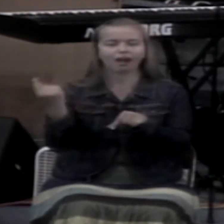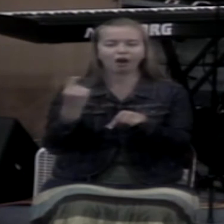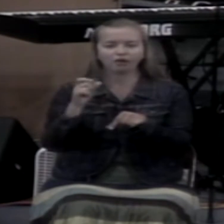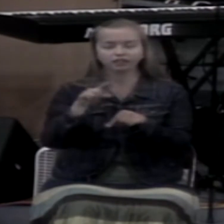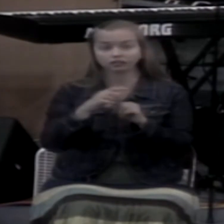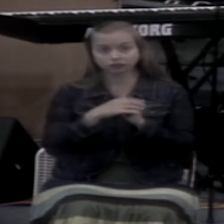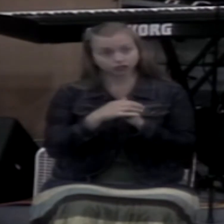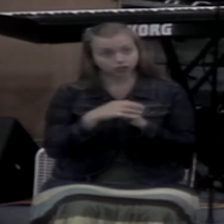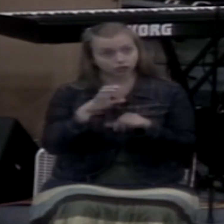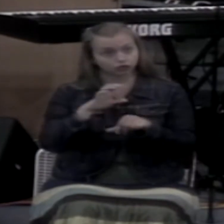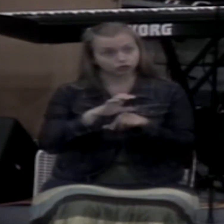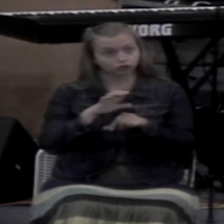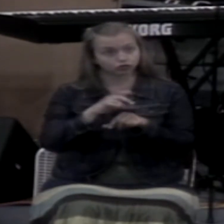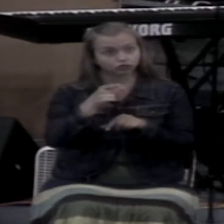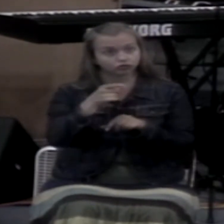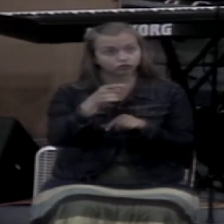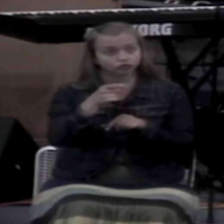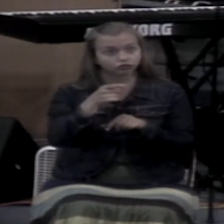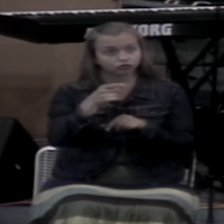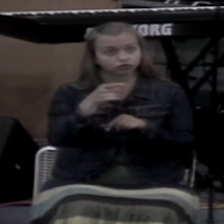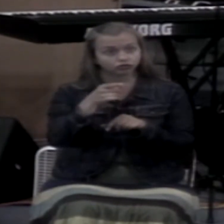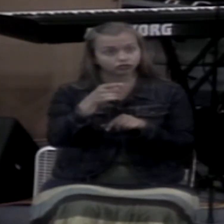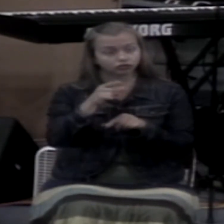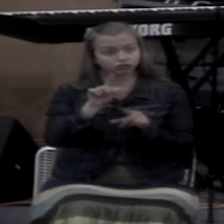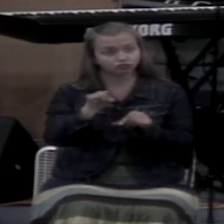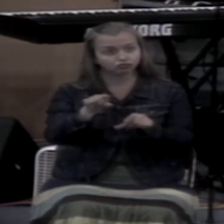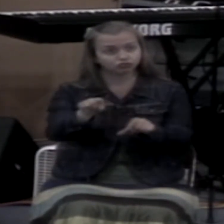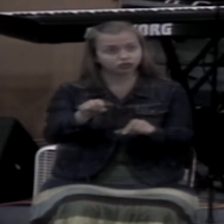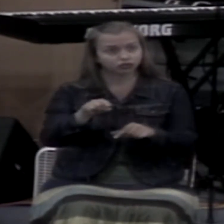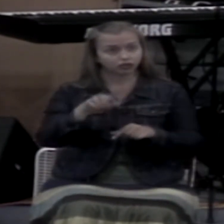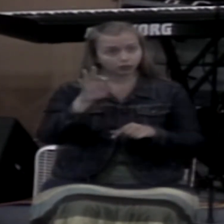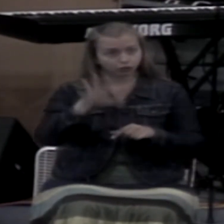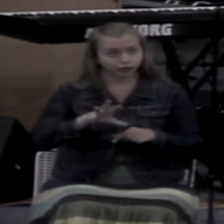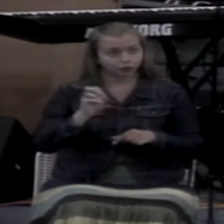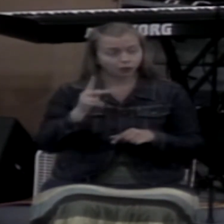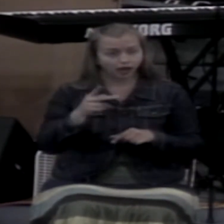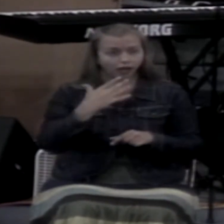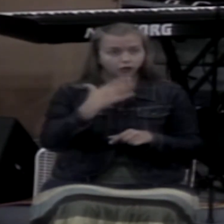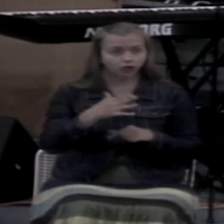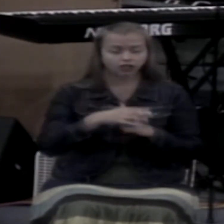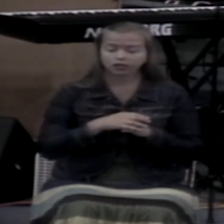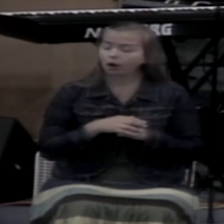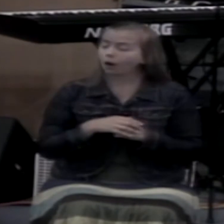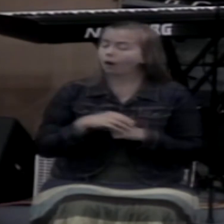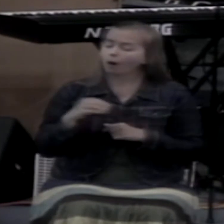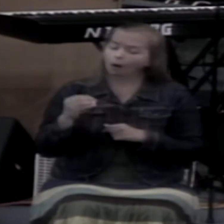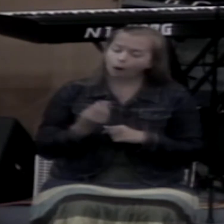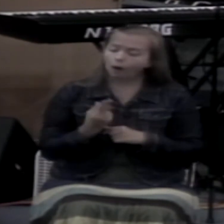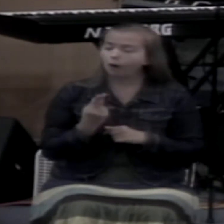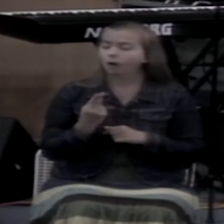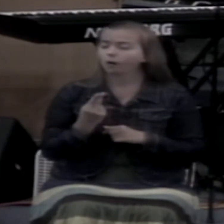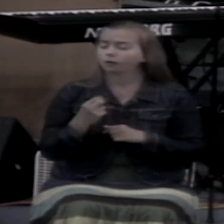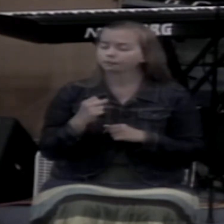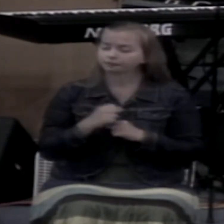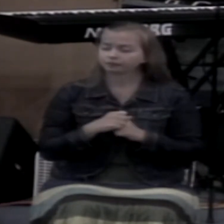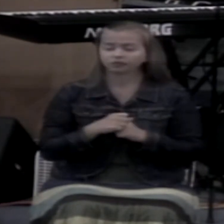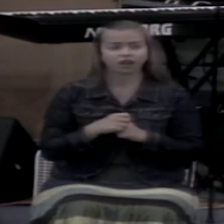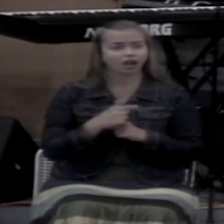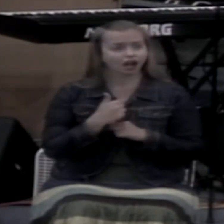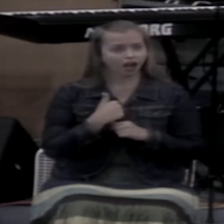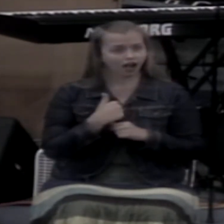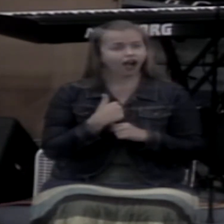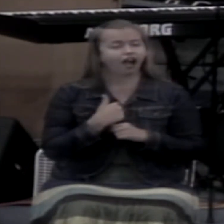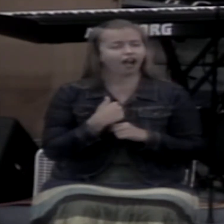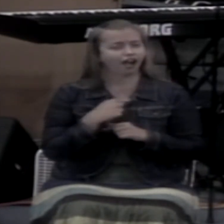Did the preacher do well? Oh, she tells me. I said, well, I was in church too, and our pastor did a bang up job.